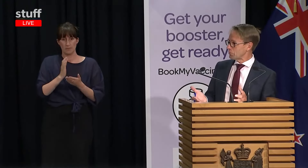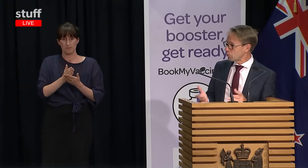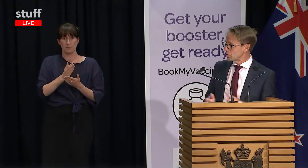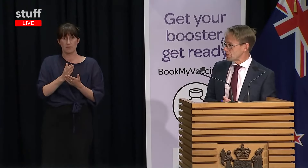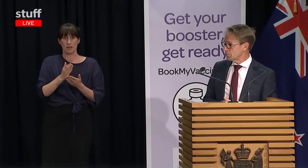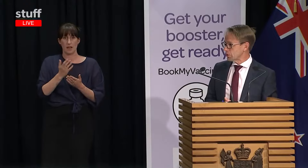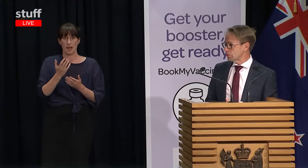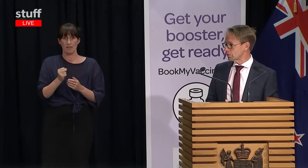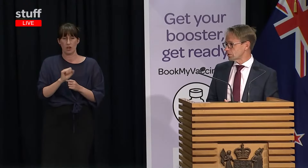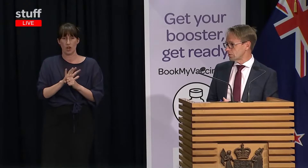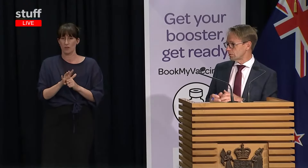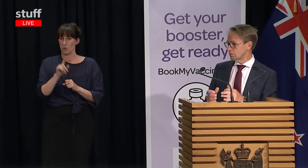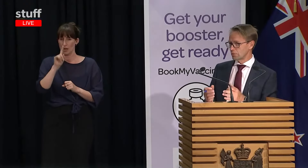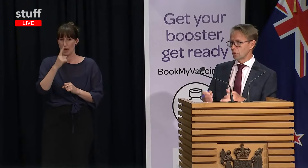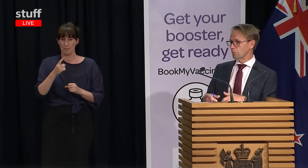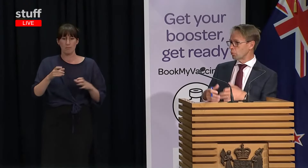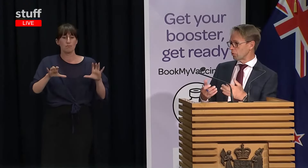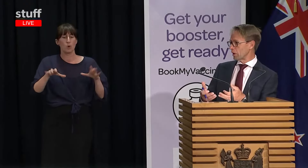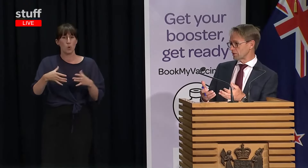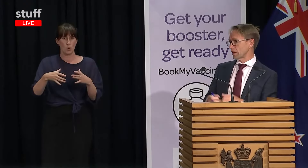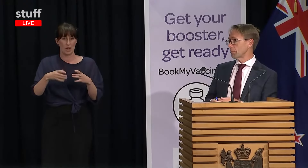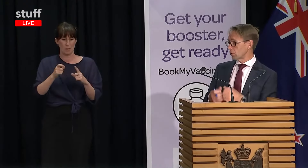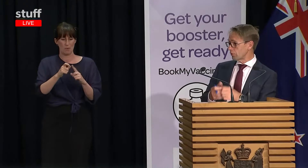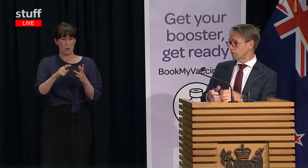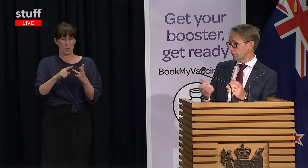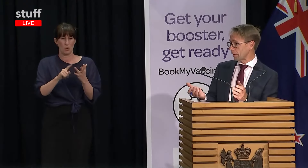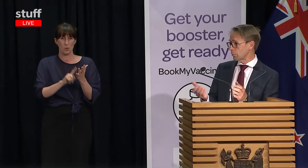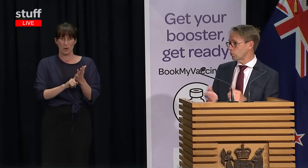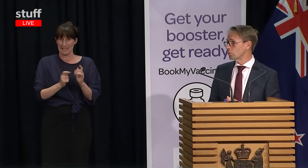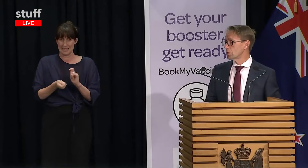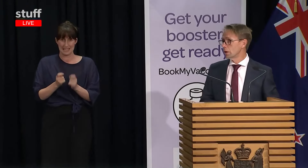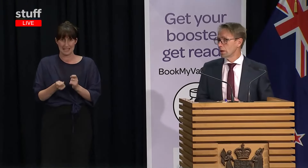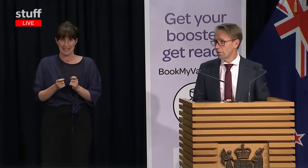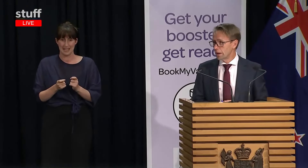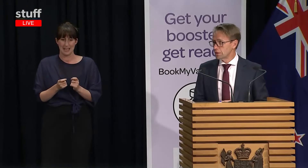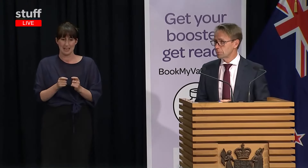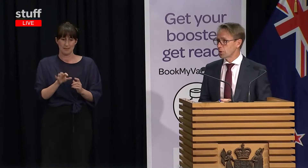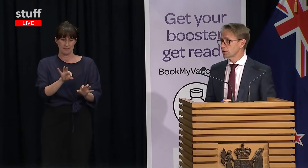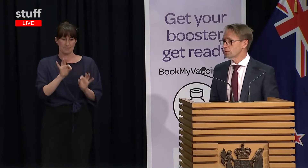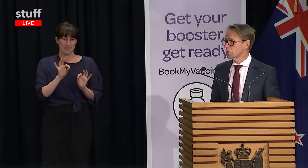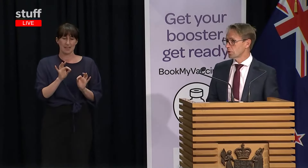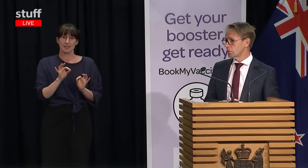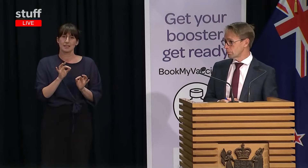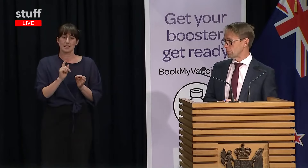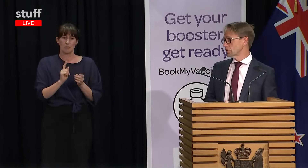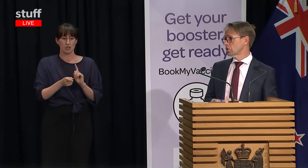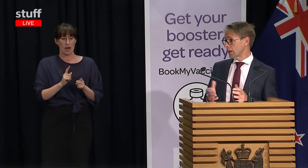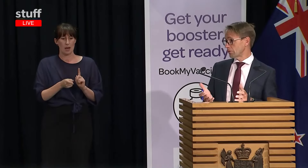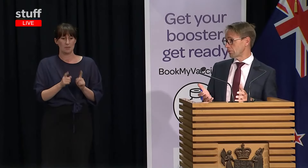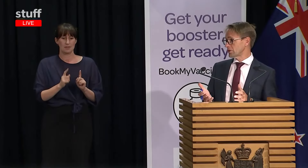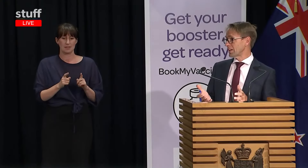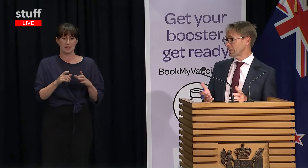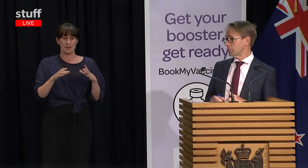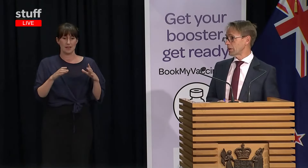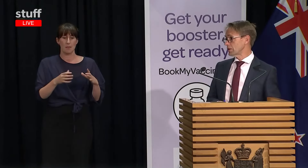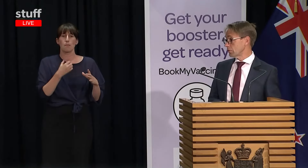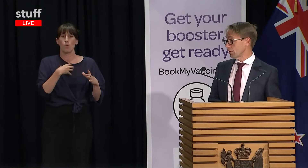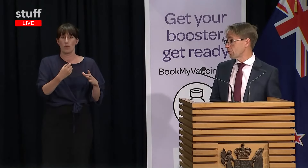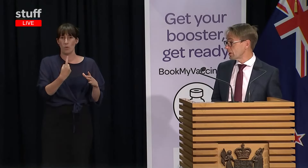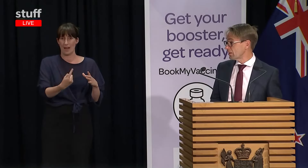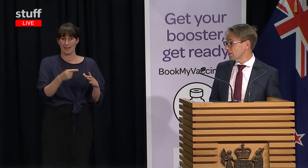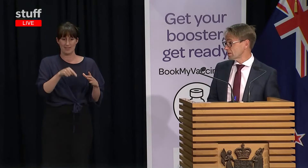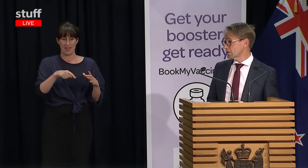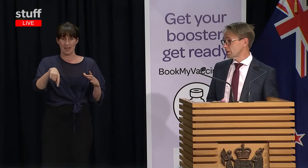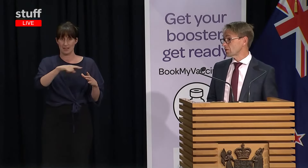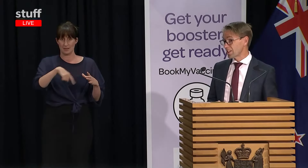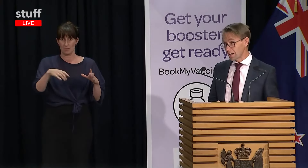you can't really pool test because you've got more than one sample often in that pool that is positive. So, but we still have a standing capacity of